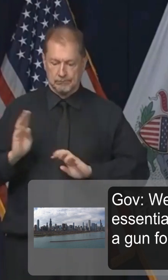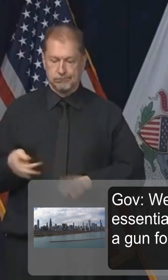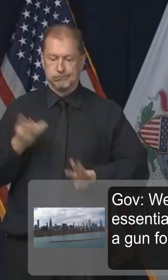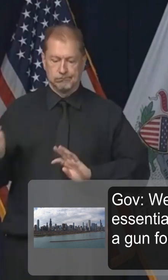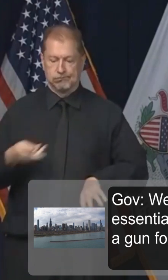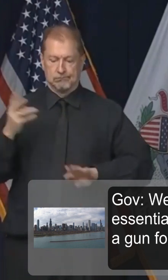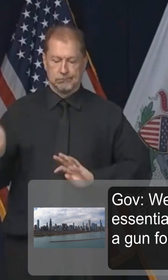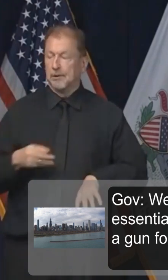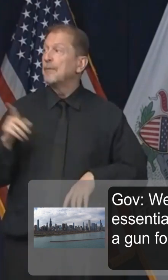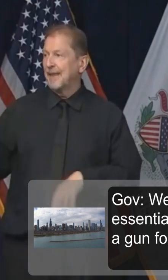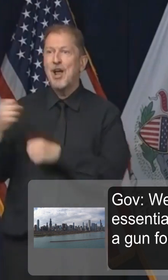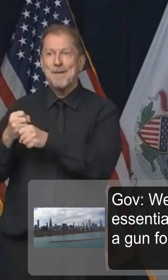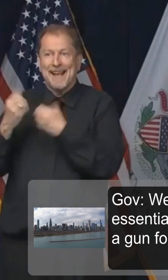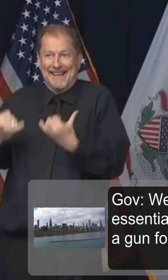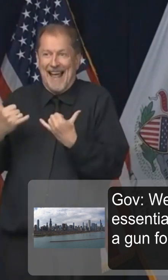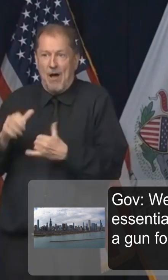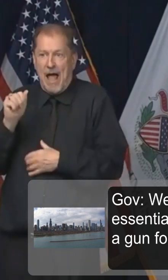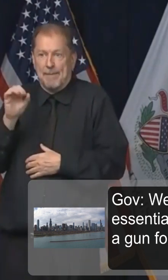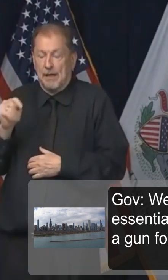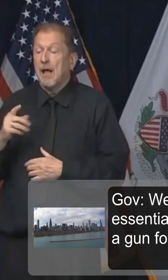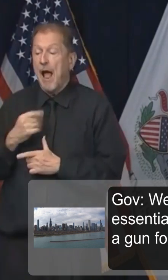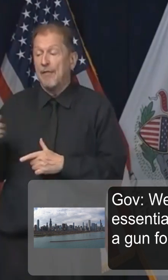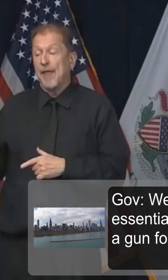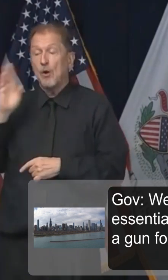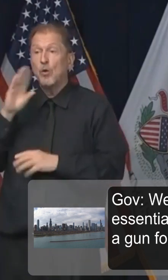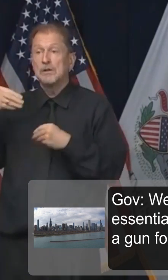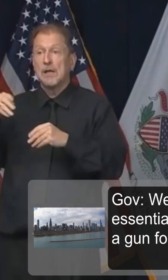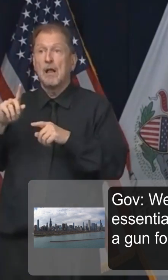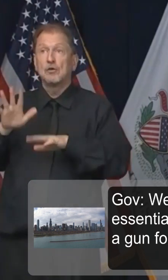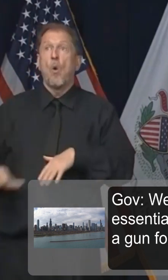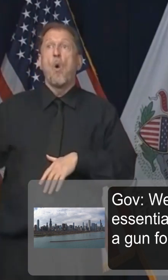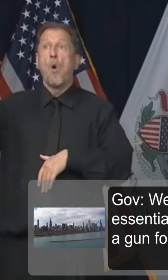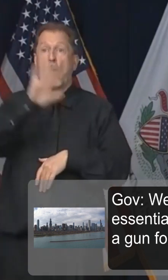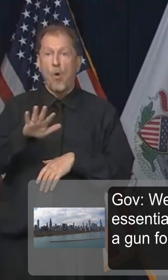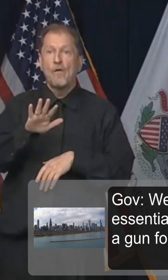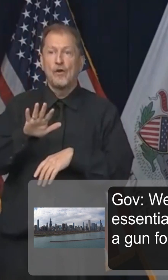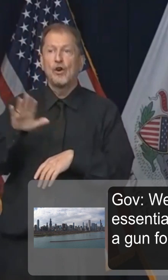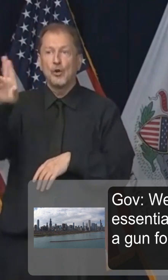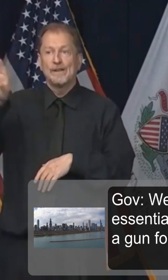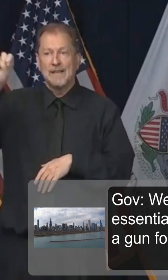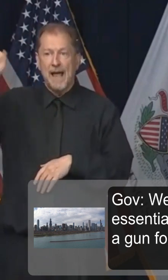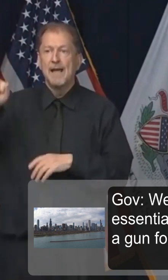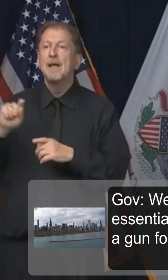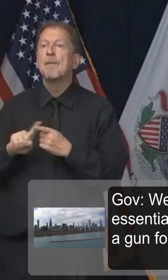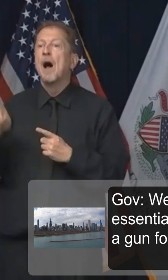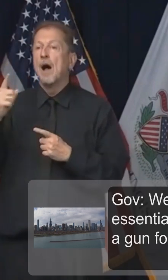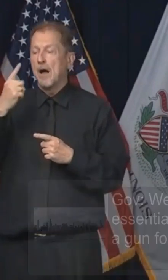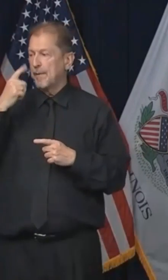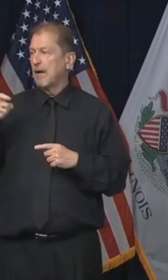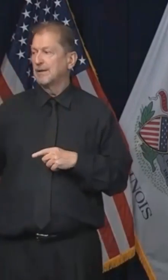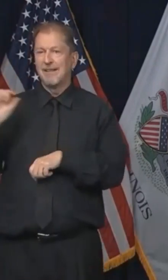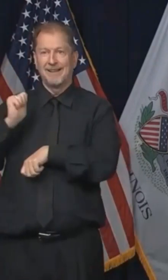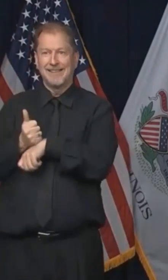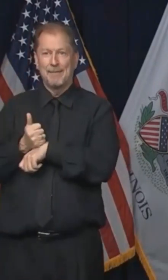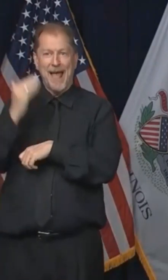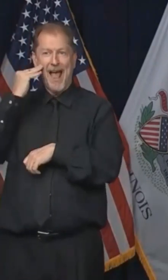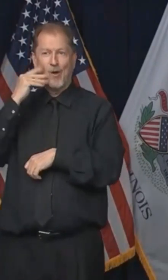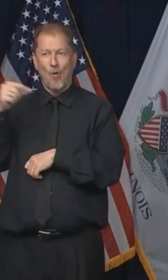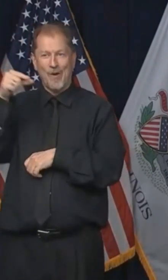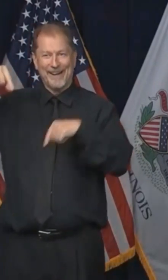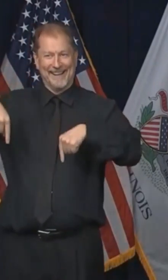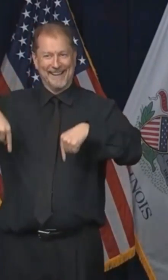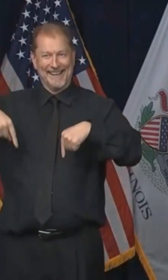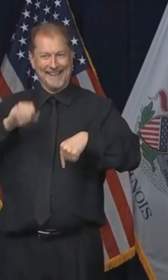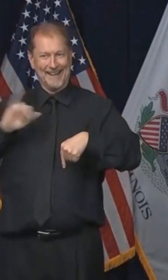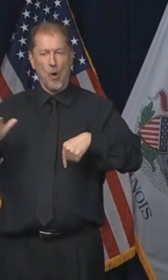They're creating these, they're manufacturing these for the entire nation, but they have said that Illinois is going to be, because we're their home, that